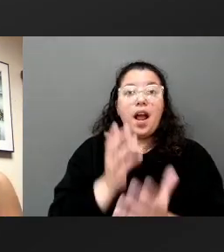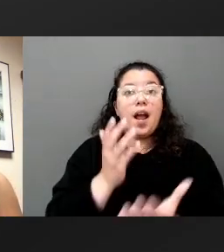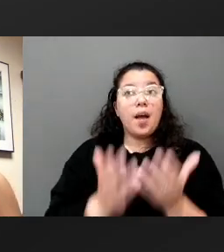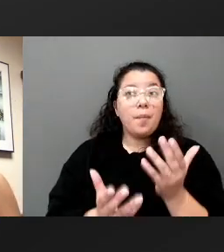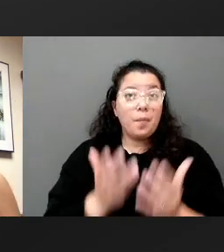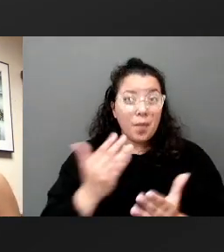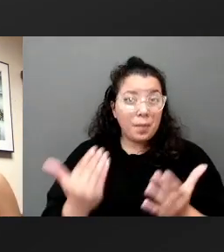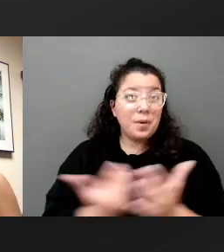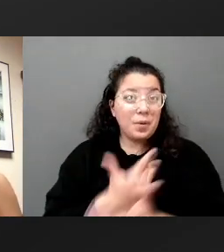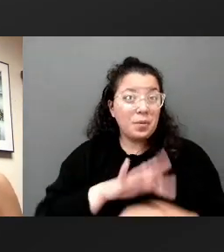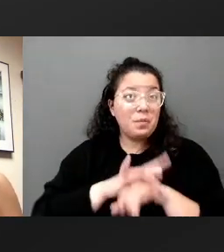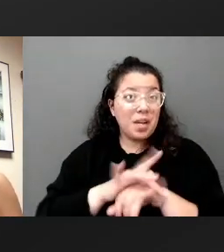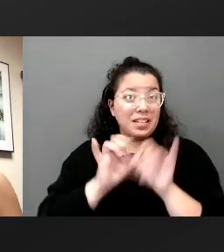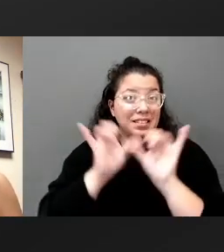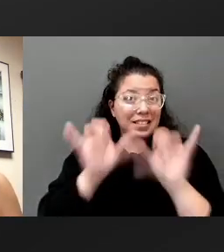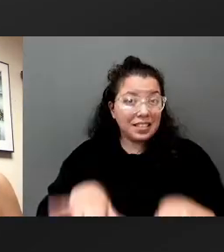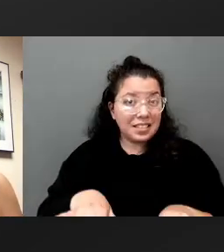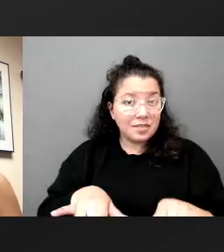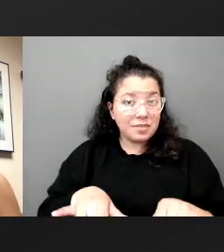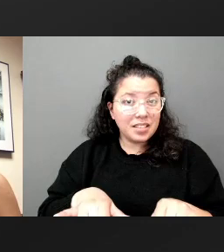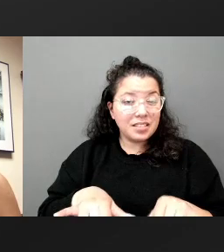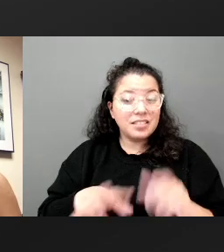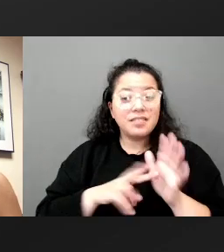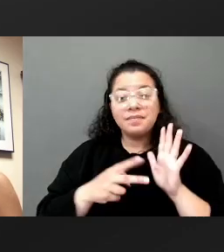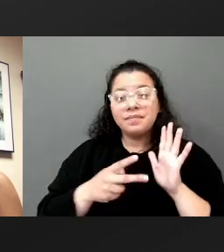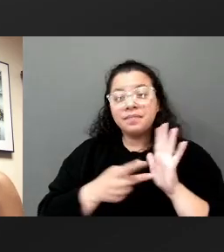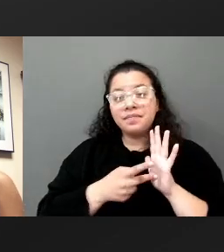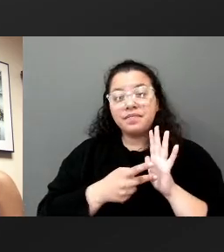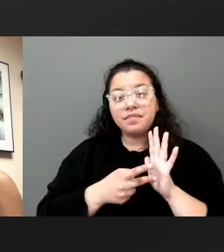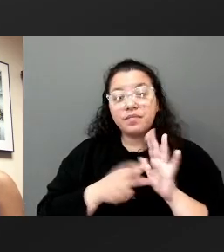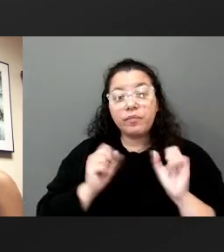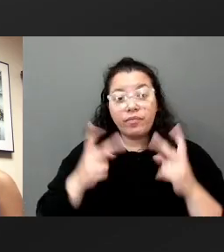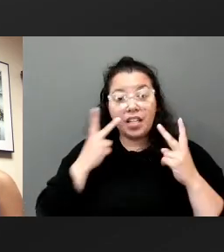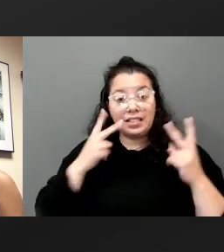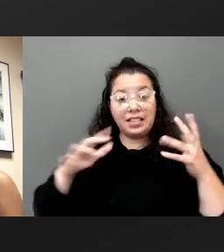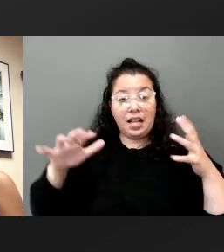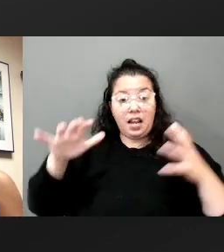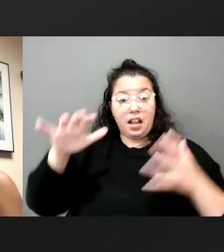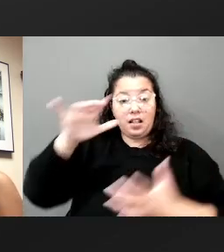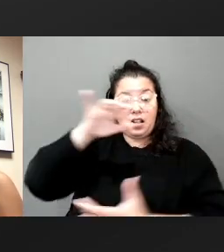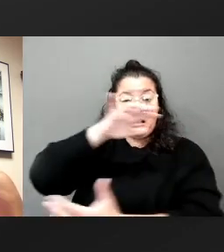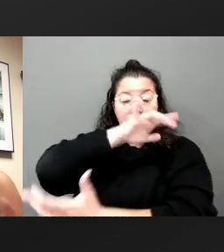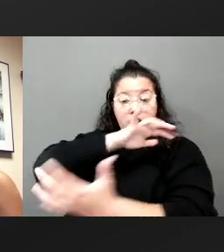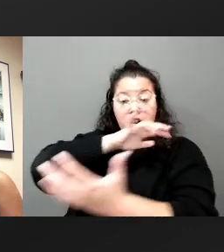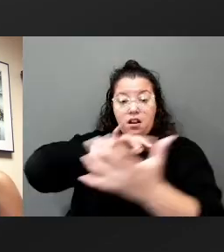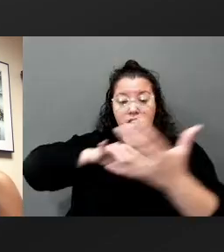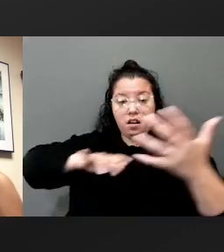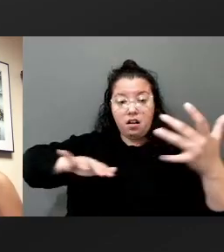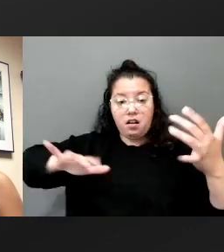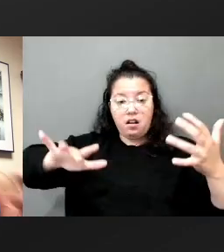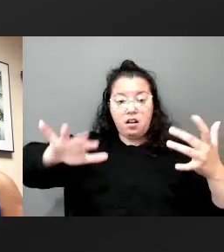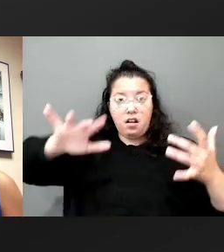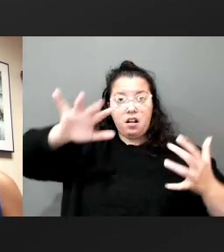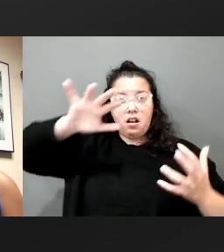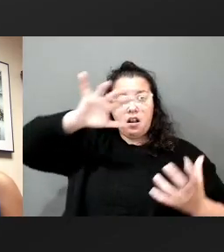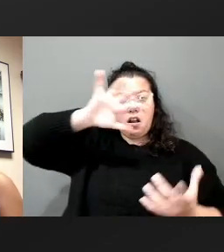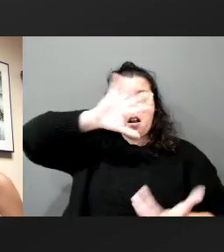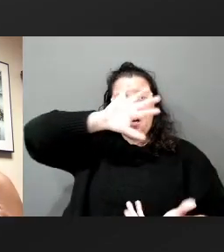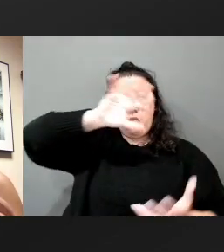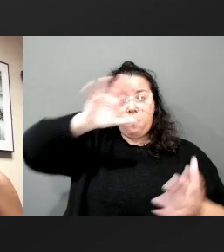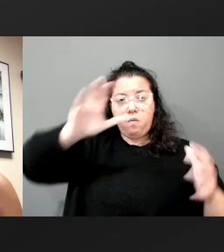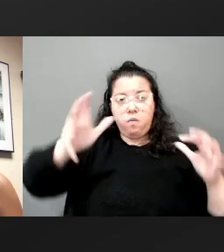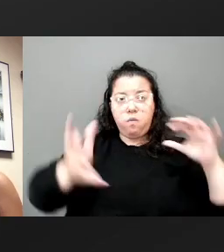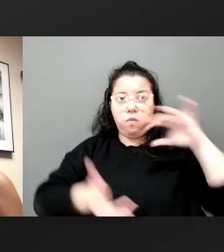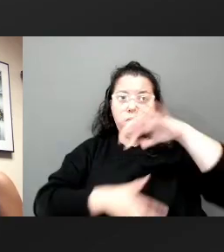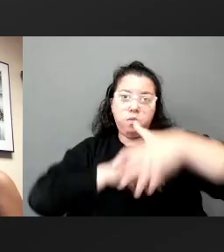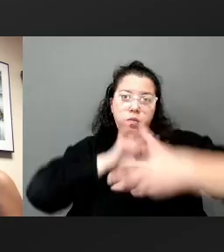form, all this clouds of gas and dust collapses, and it starts swirling, and there's additional material left over that